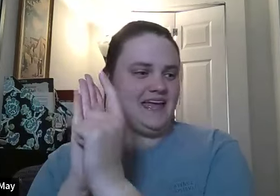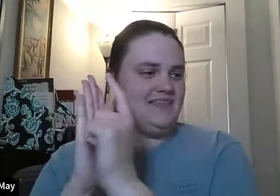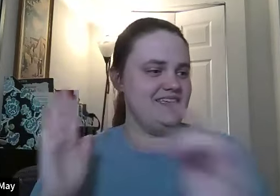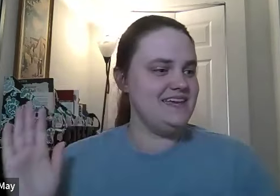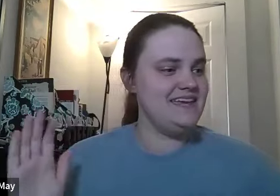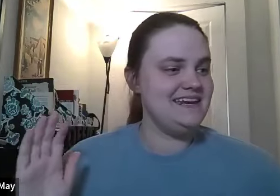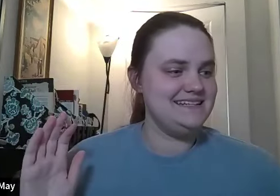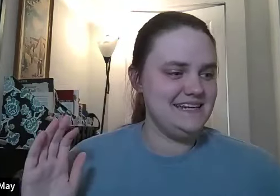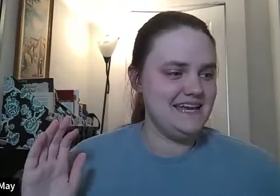And then day.